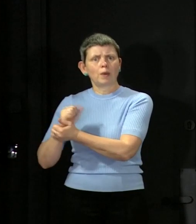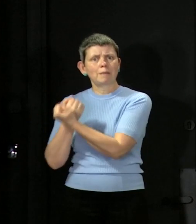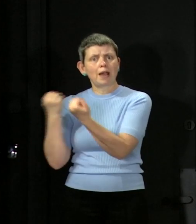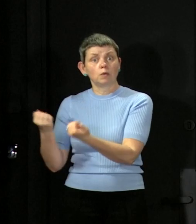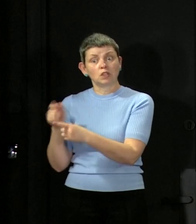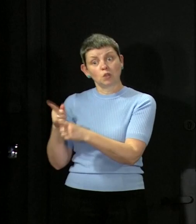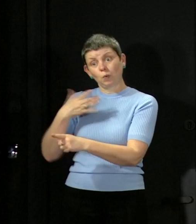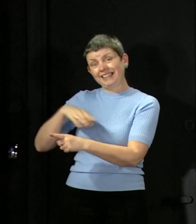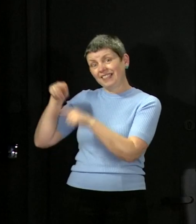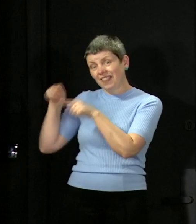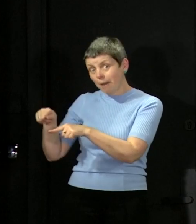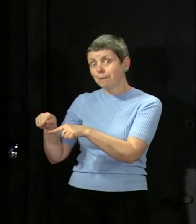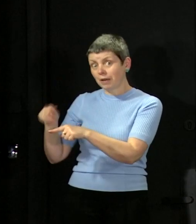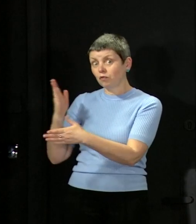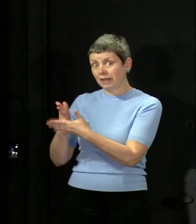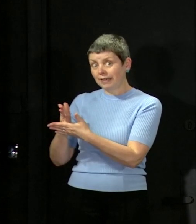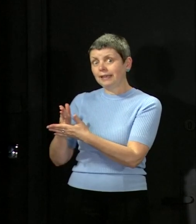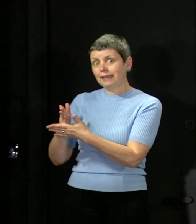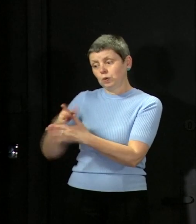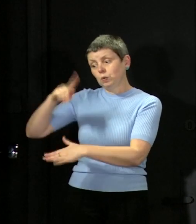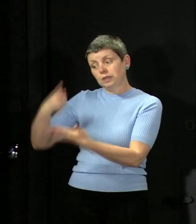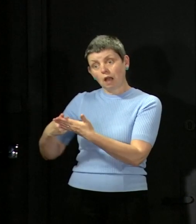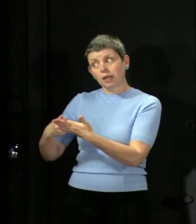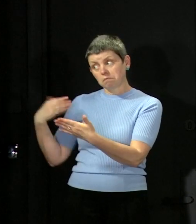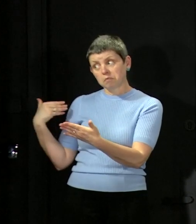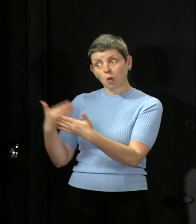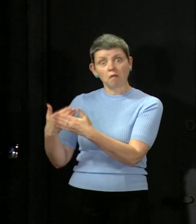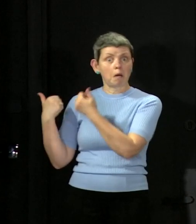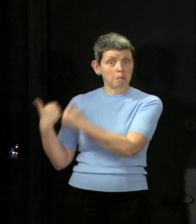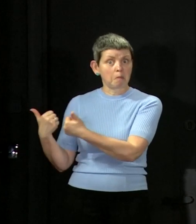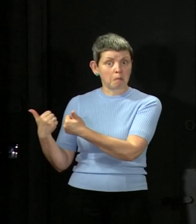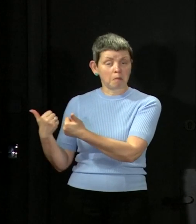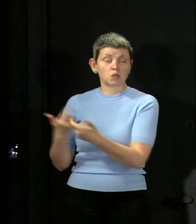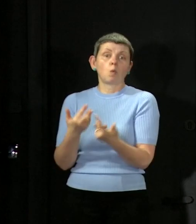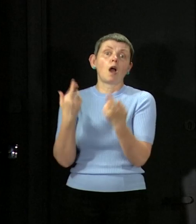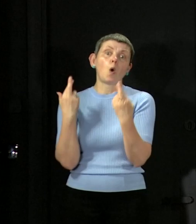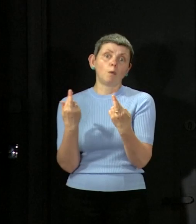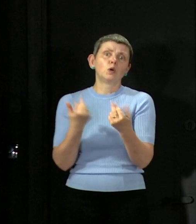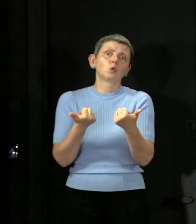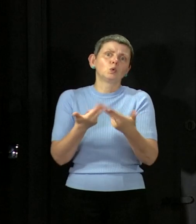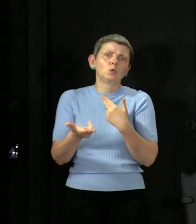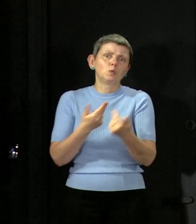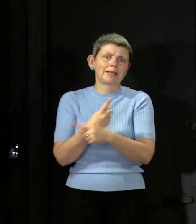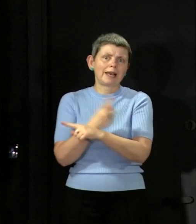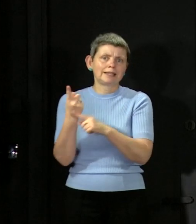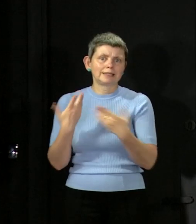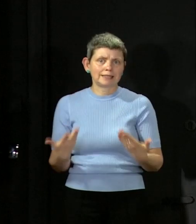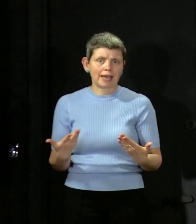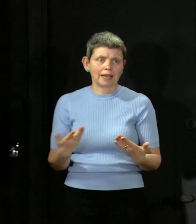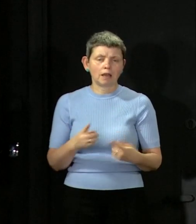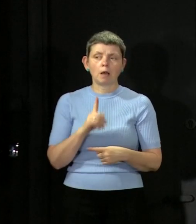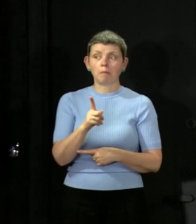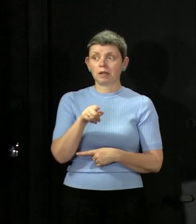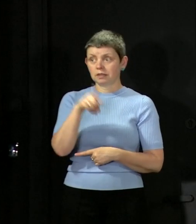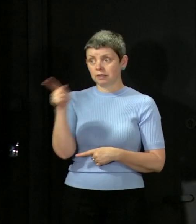need them to continue to act in the right way, as they have in the main been doing. So I hope we hear positive news later on today. But Fiona has